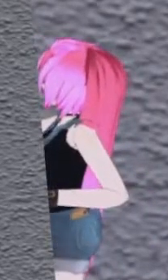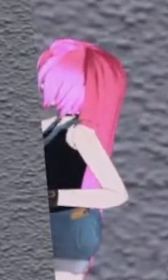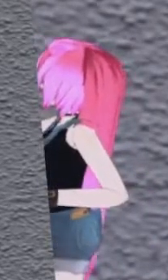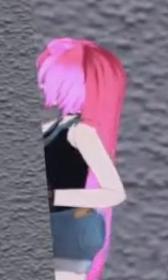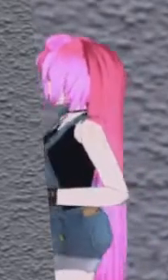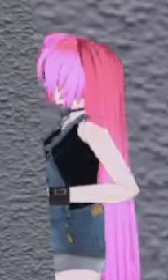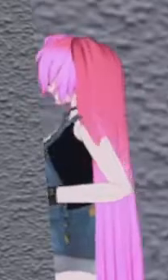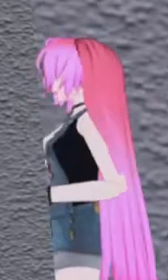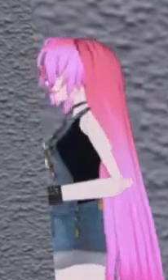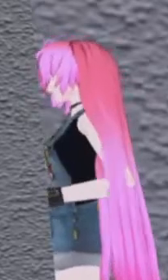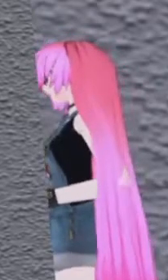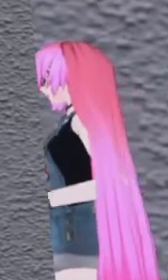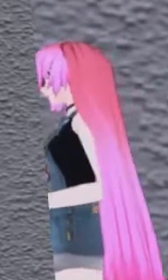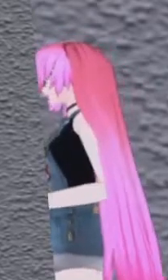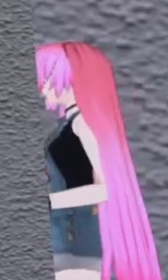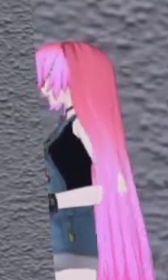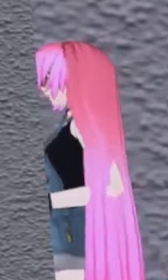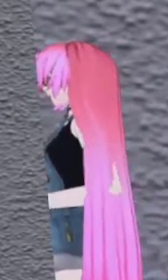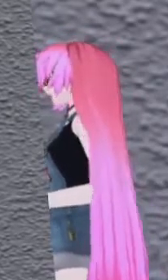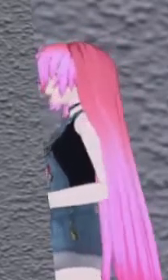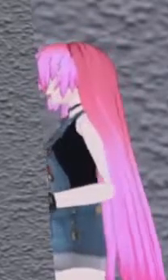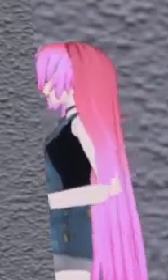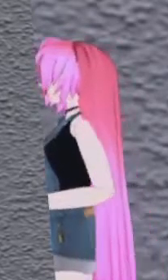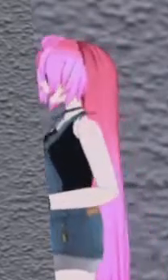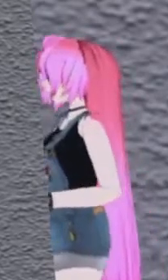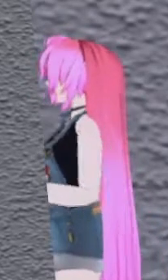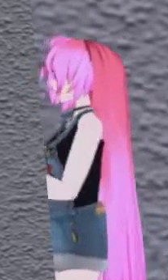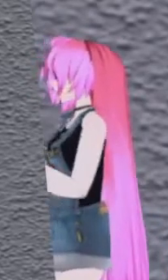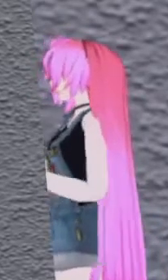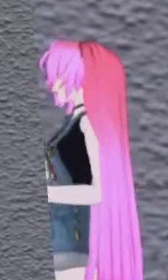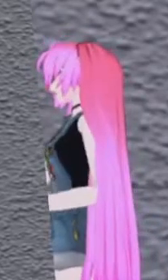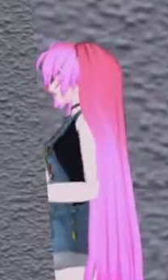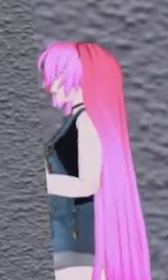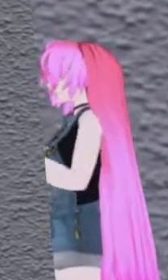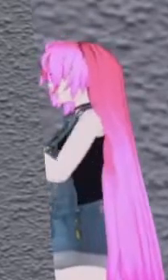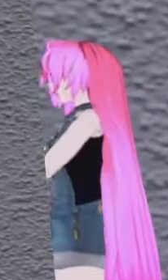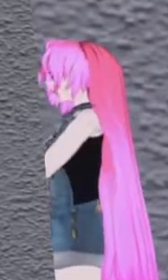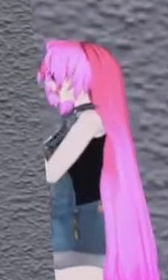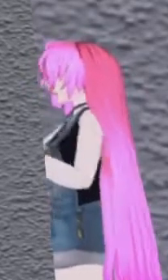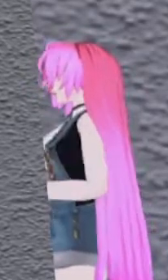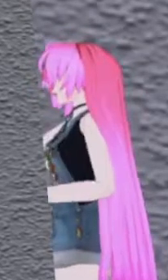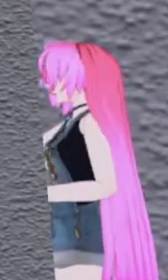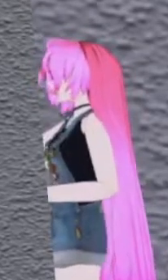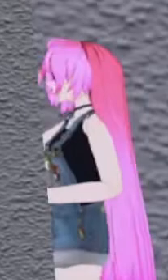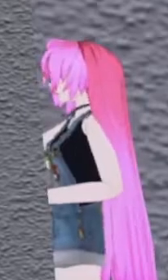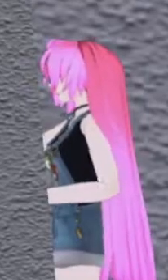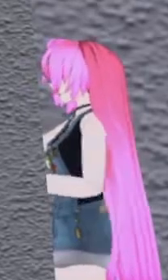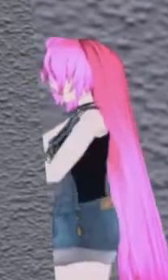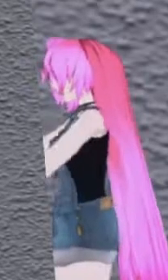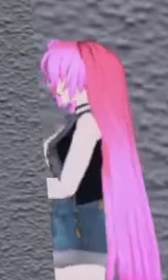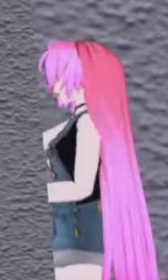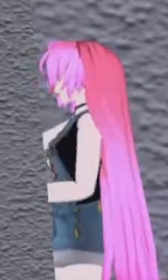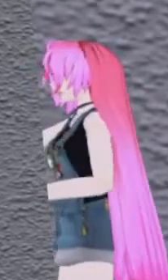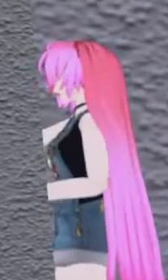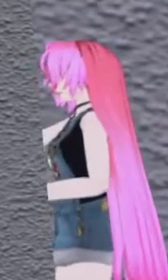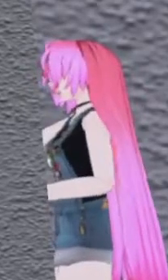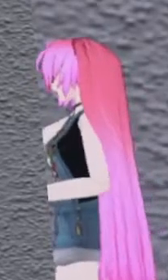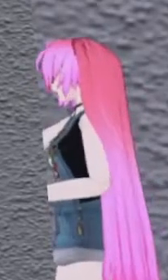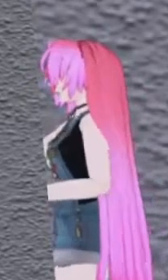Plastic. That's weird. That's weird. So the thing is, when it comes to words like that, I usually just fingerspell because